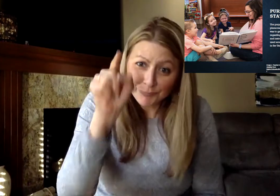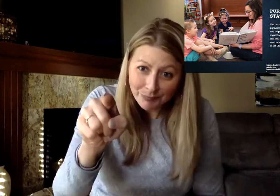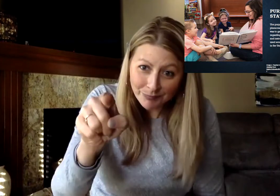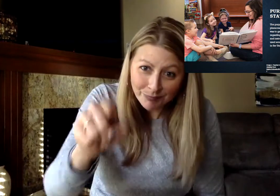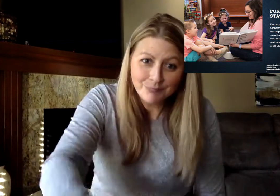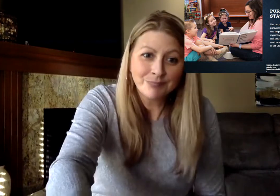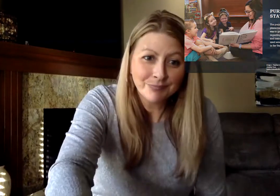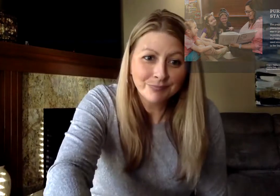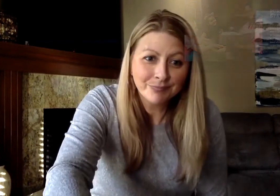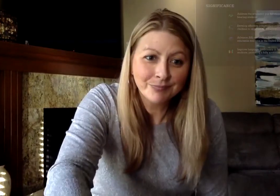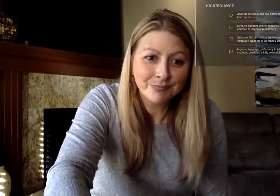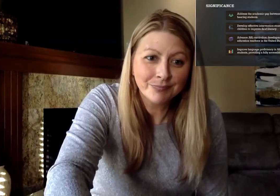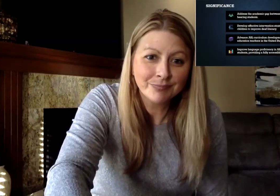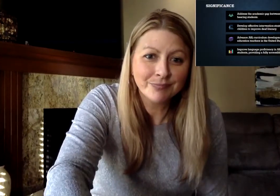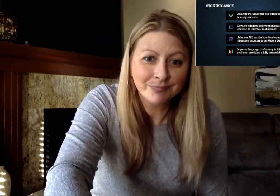like you.